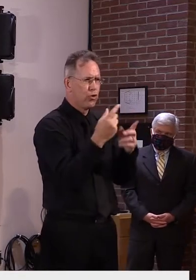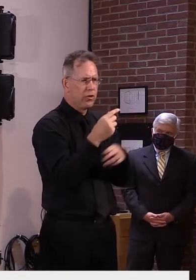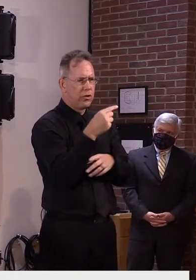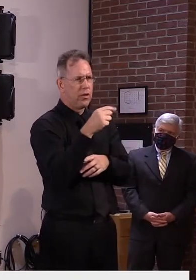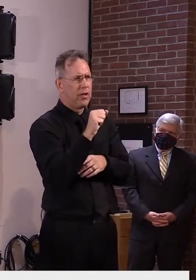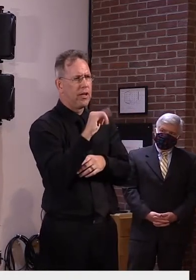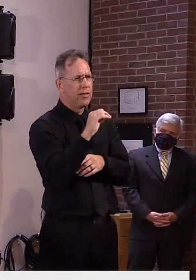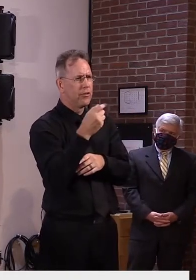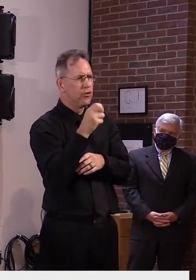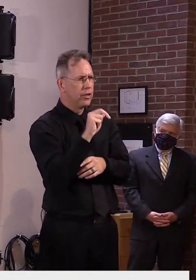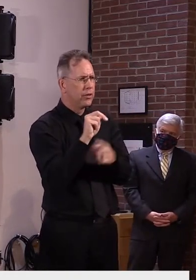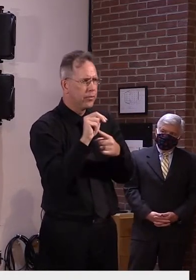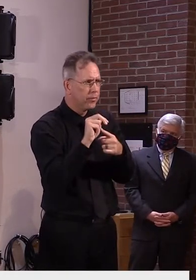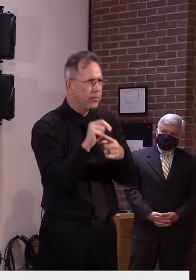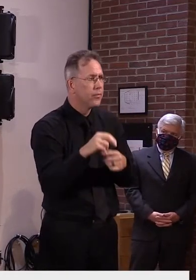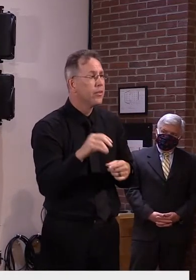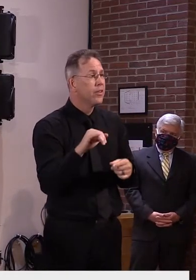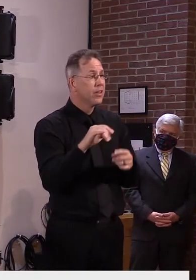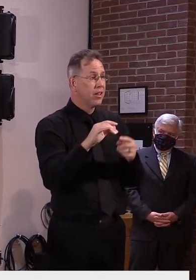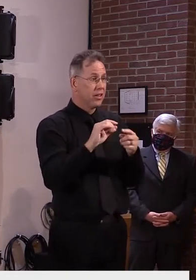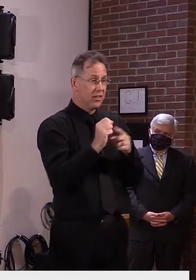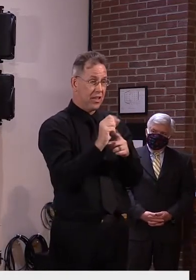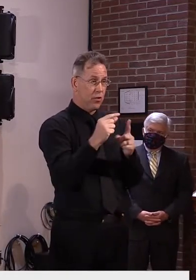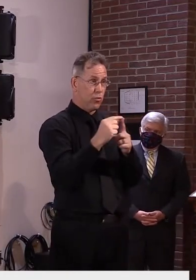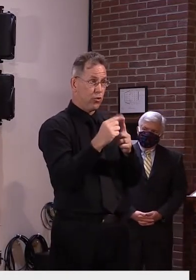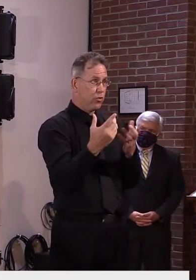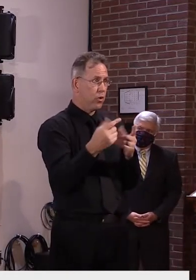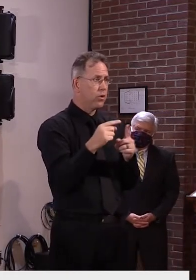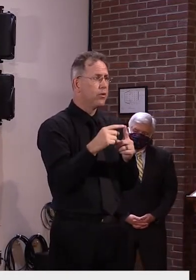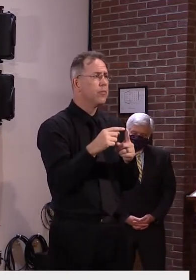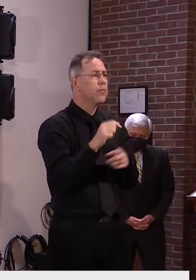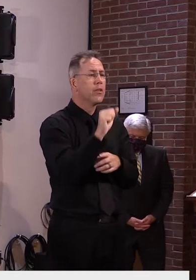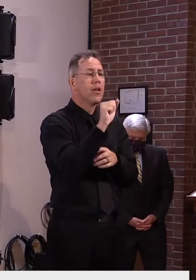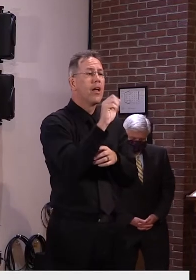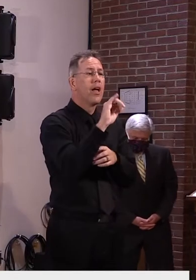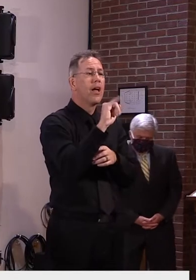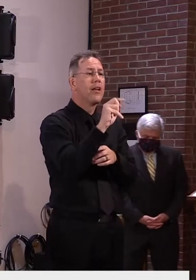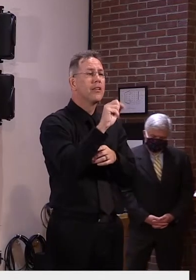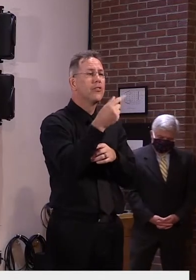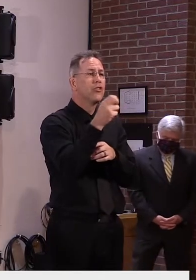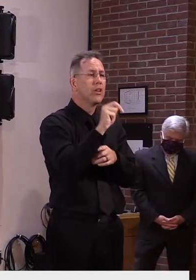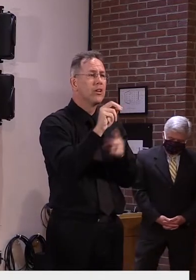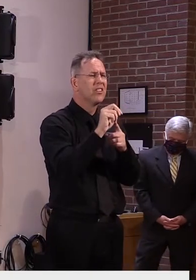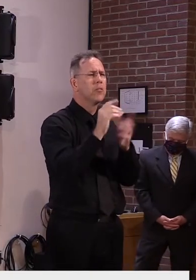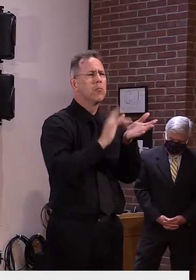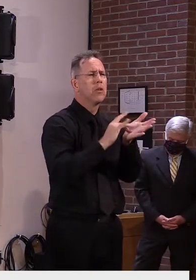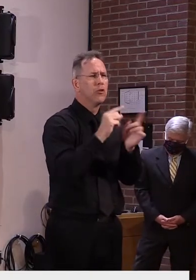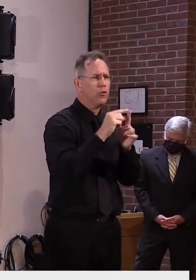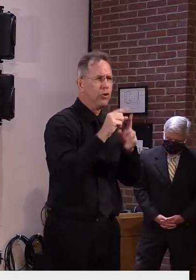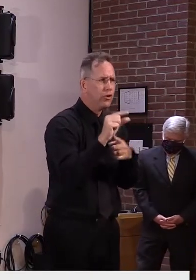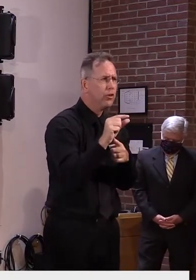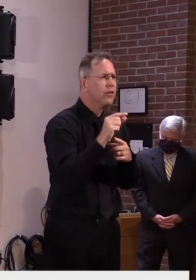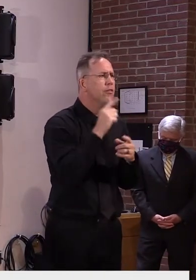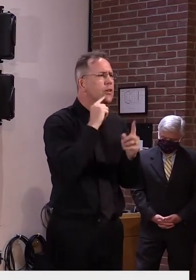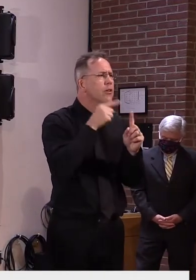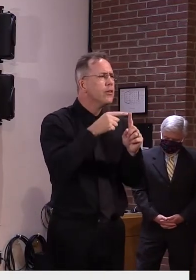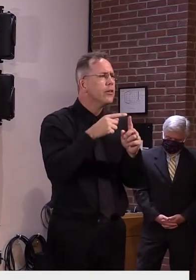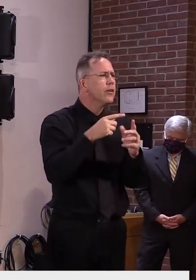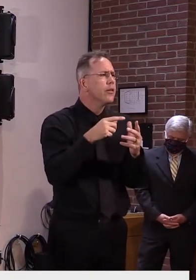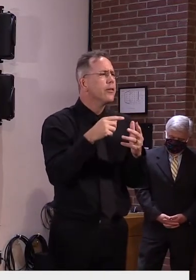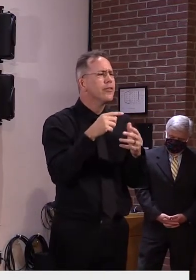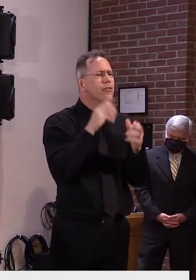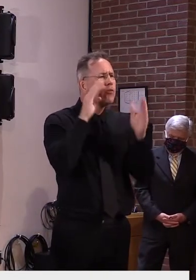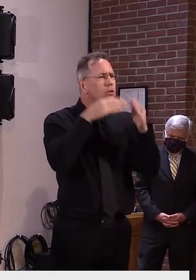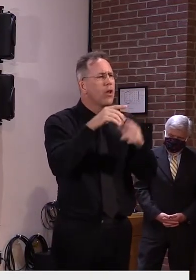In technical terms, antigen tests detect specific proteins on the surface of the virus,